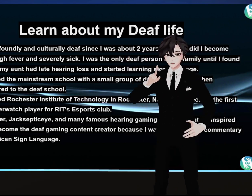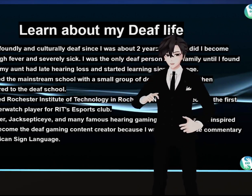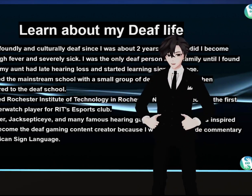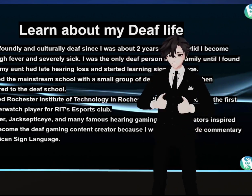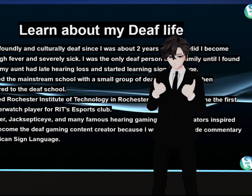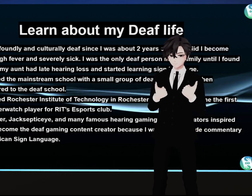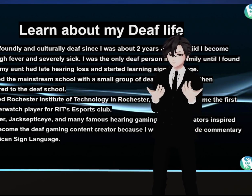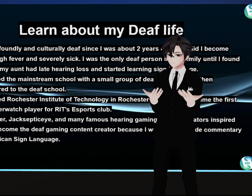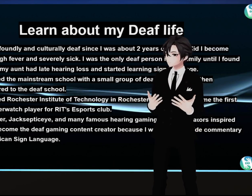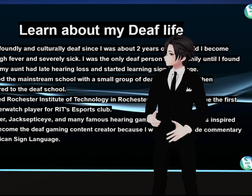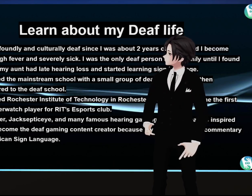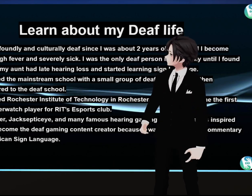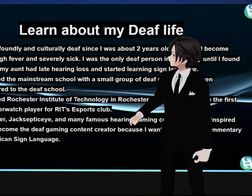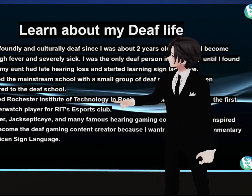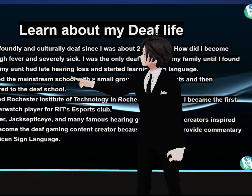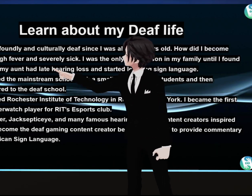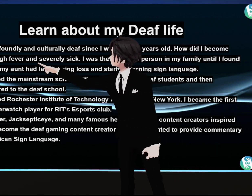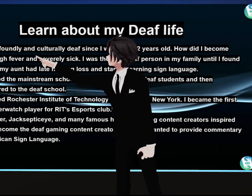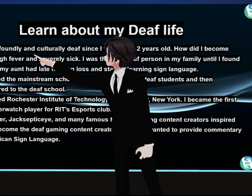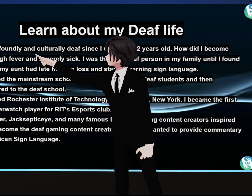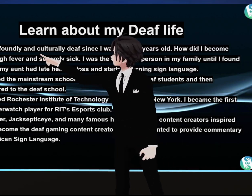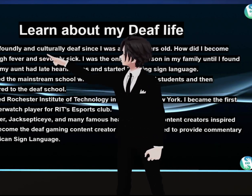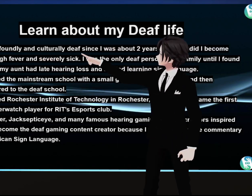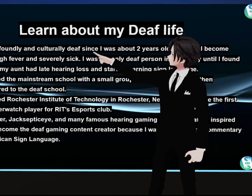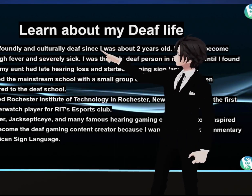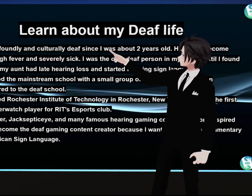So now we are going to learn about my deaf life.